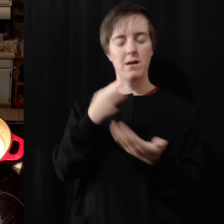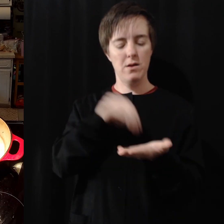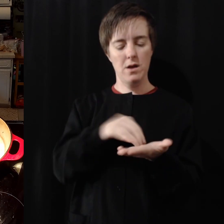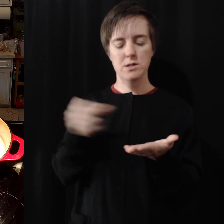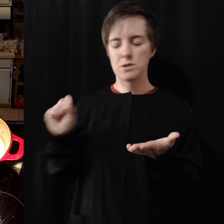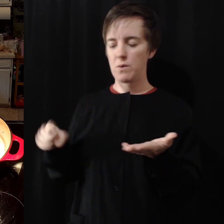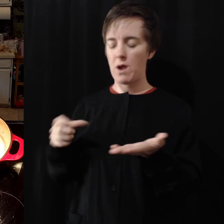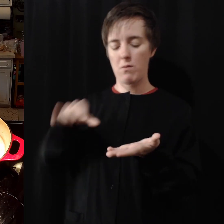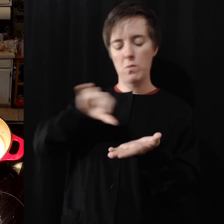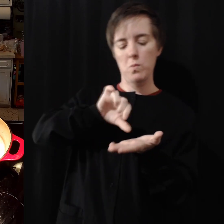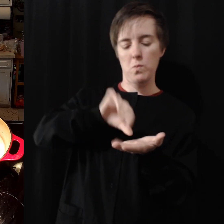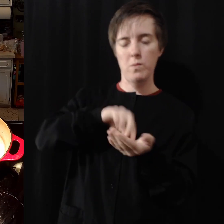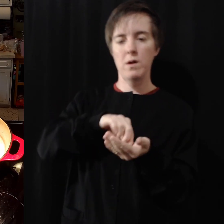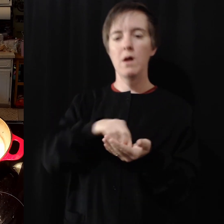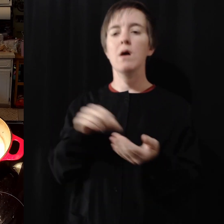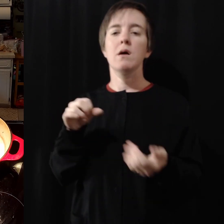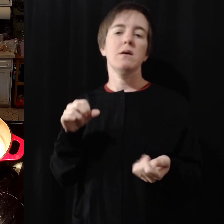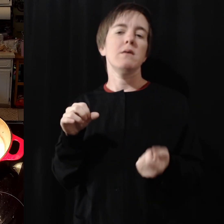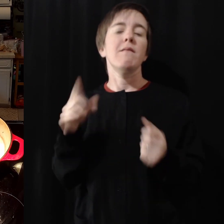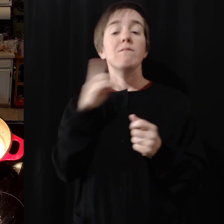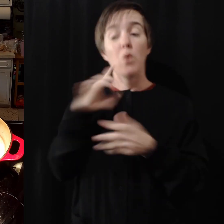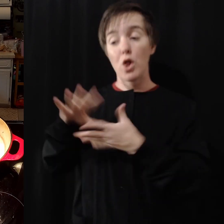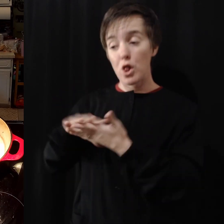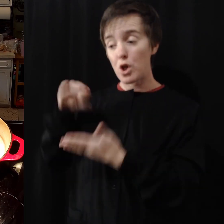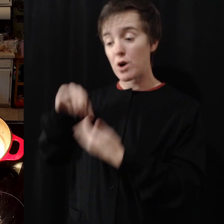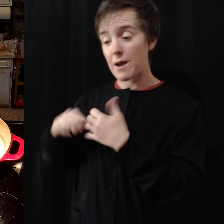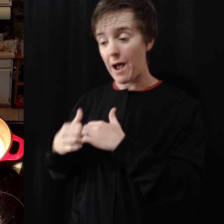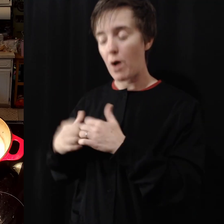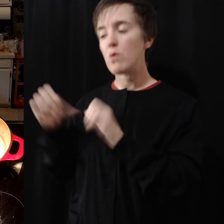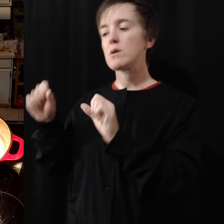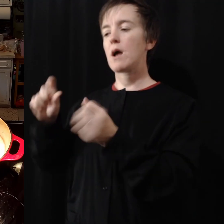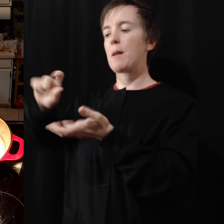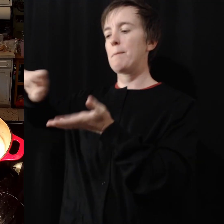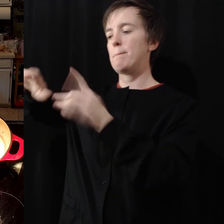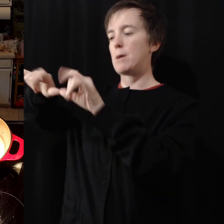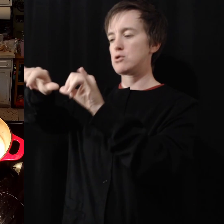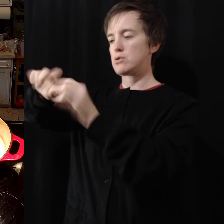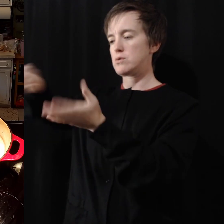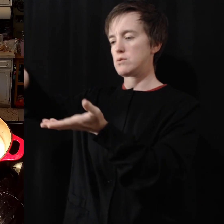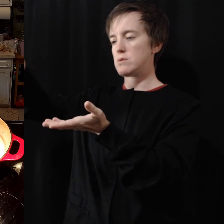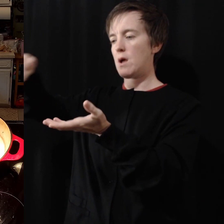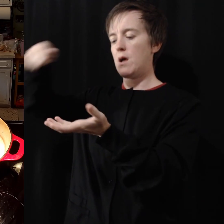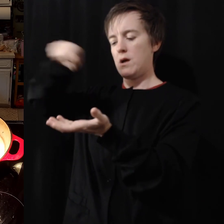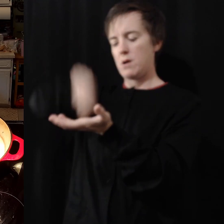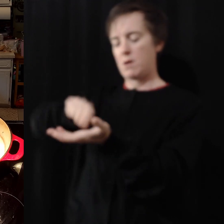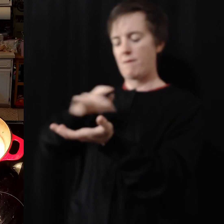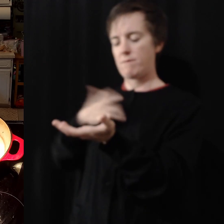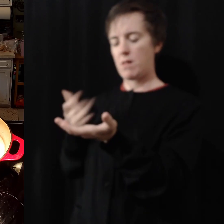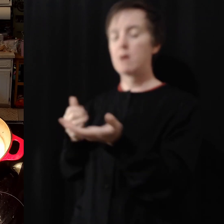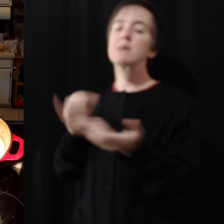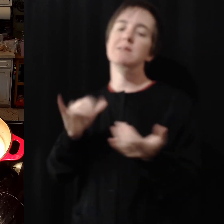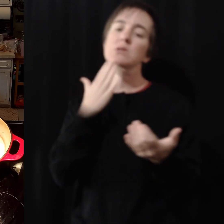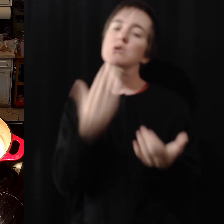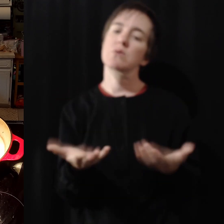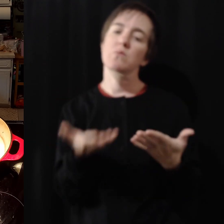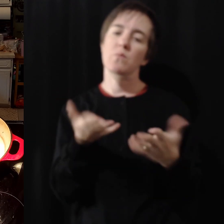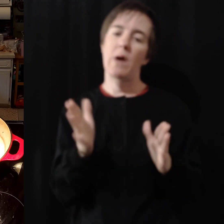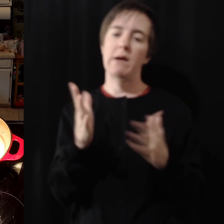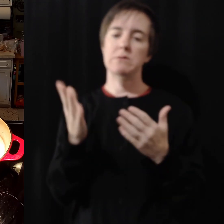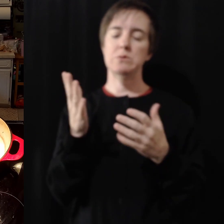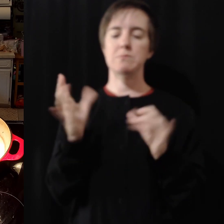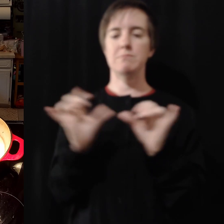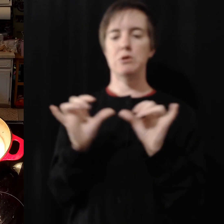either like scoop it out in a spoon and then put it in your hand just to see what it feels like, because it's a really good way to measure things quickly when you're